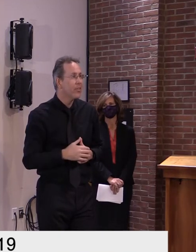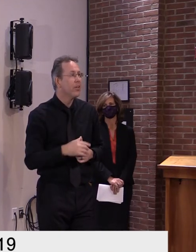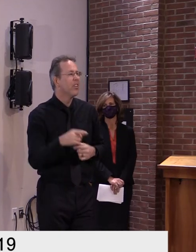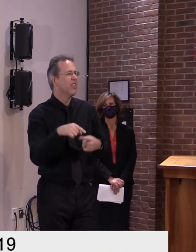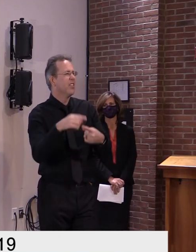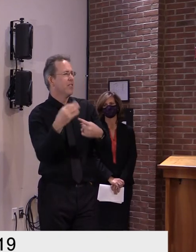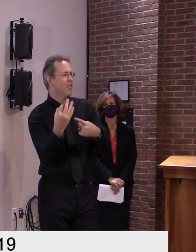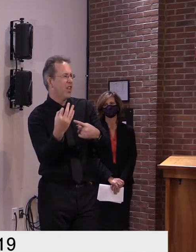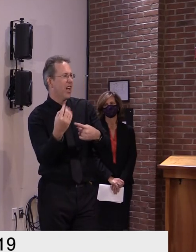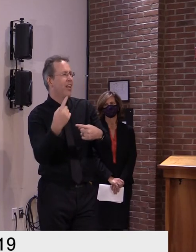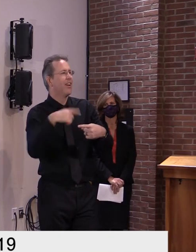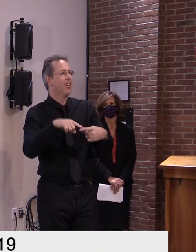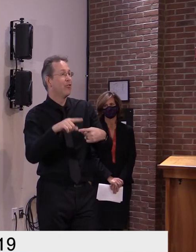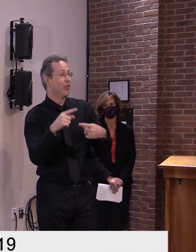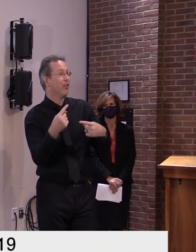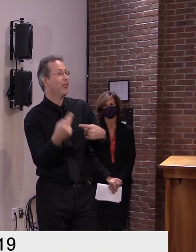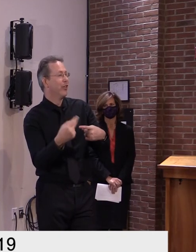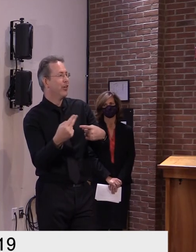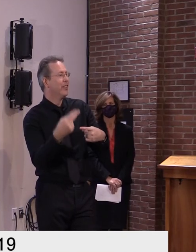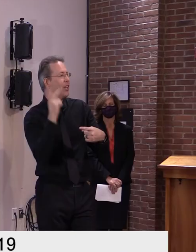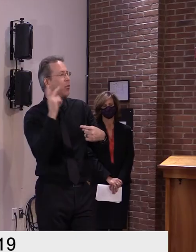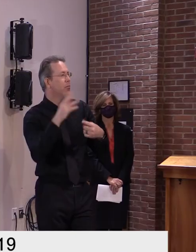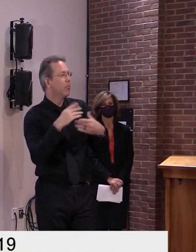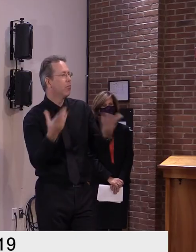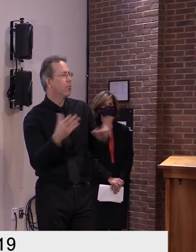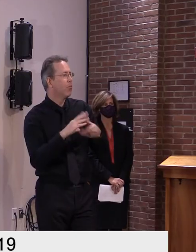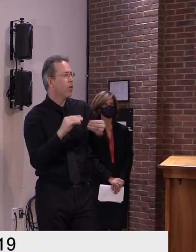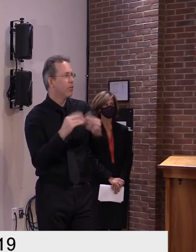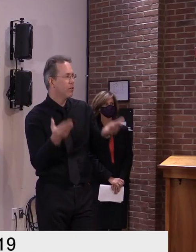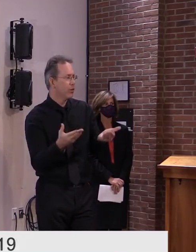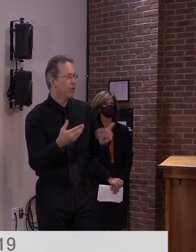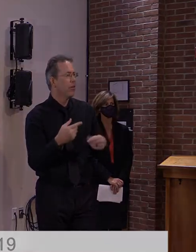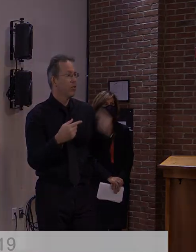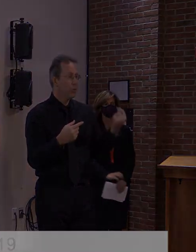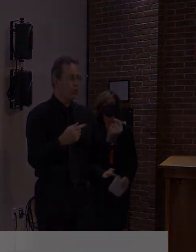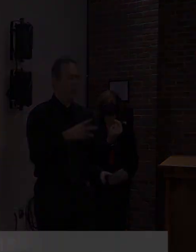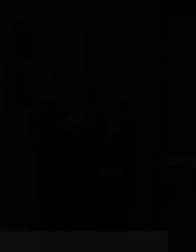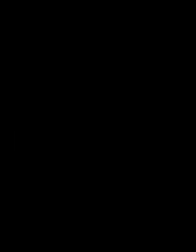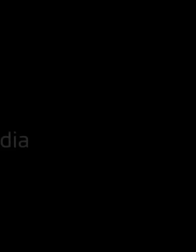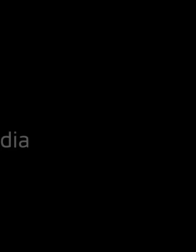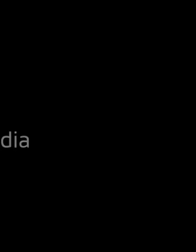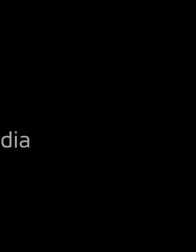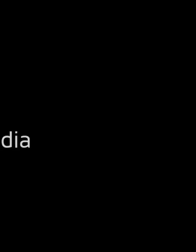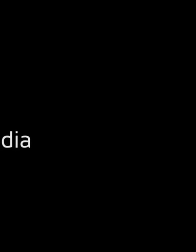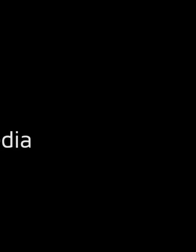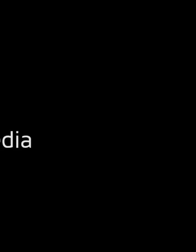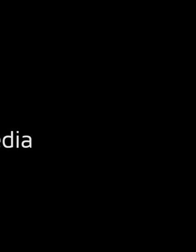we'll have a press conference on Thursday. So it'll be Tuesday, Thursday next week. Thank you very much.